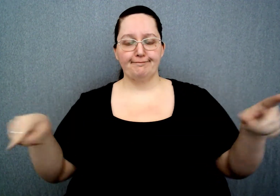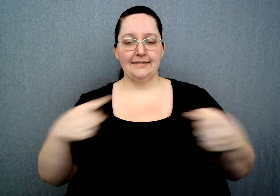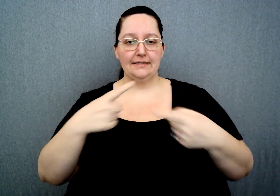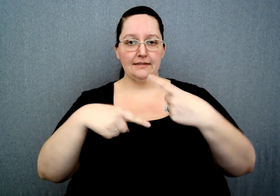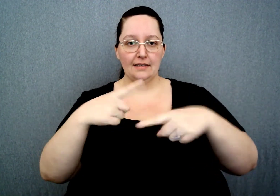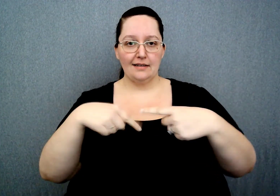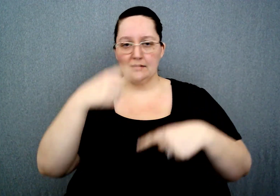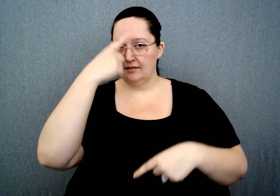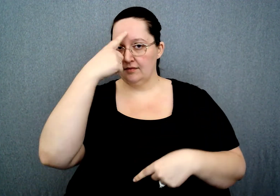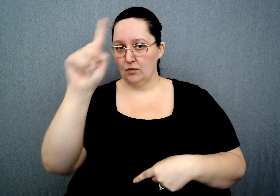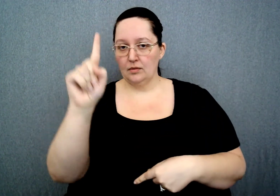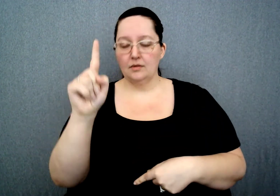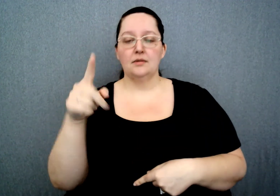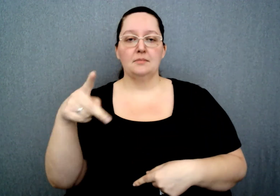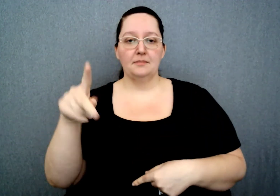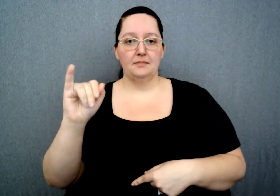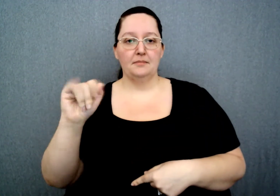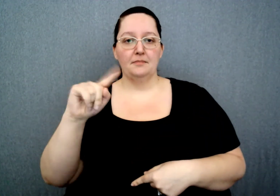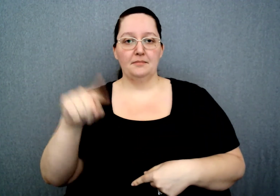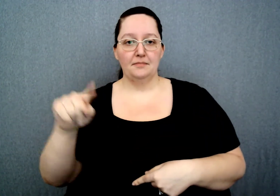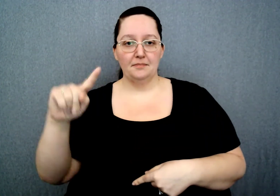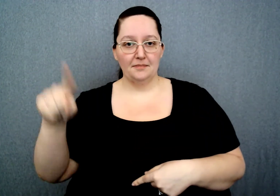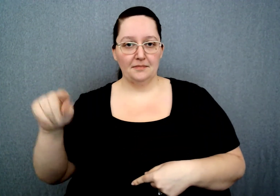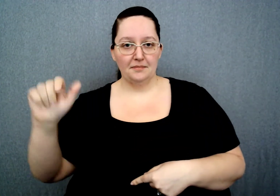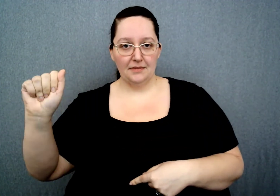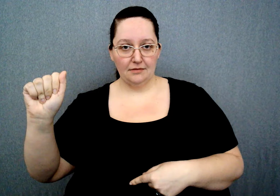United States, you will see various signs for pizza.